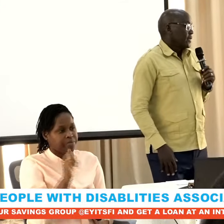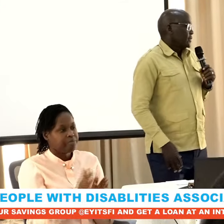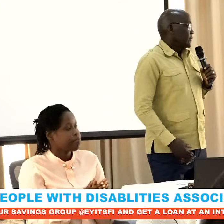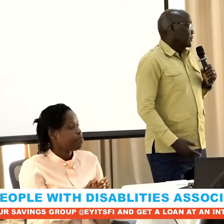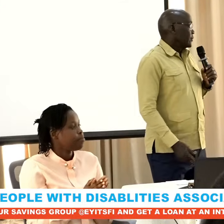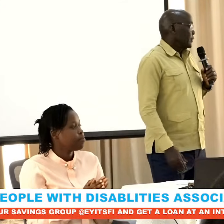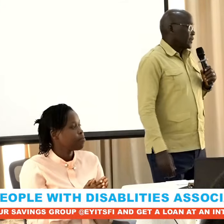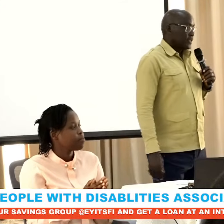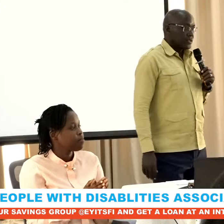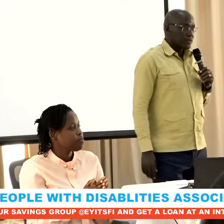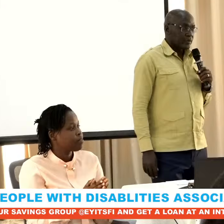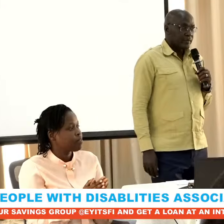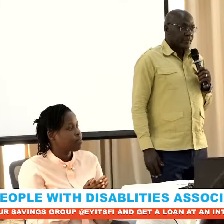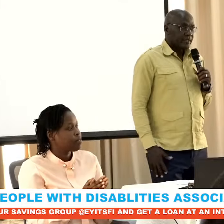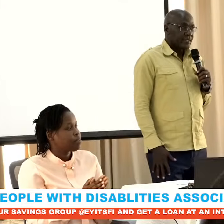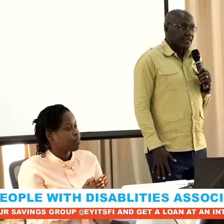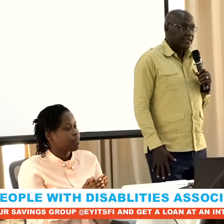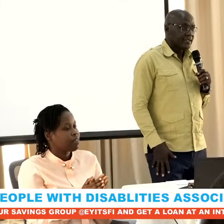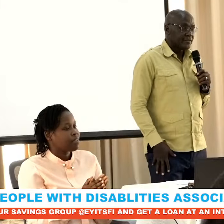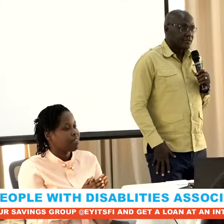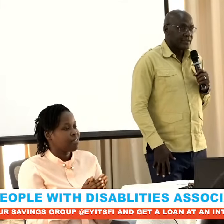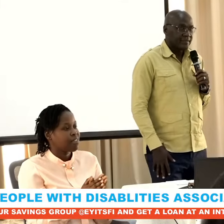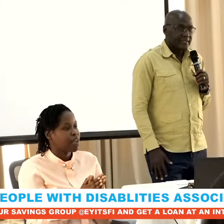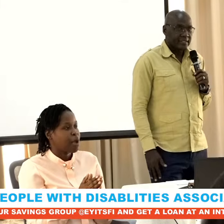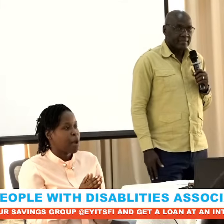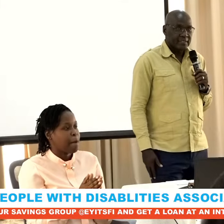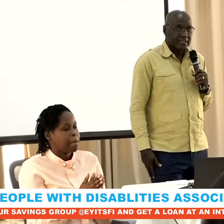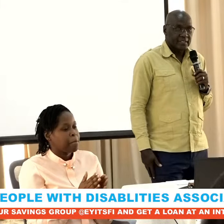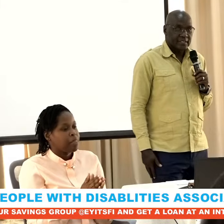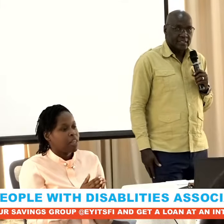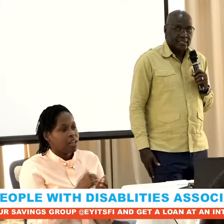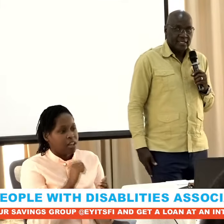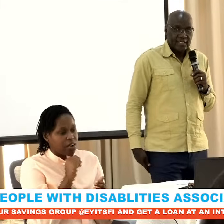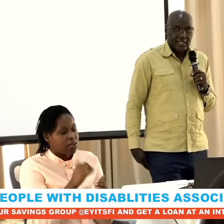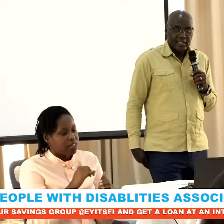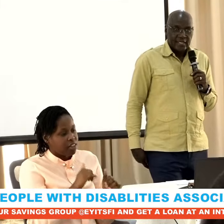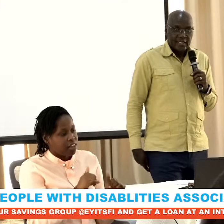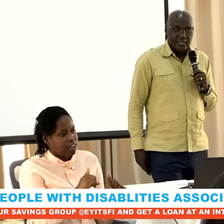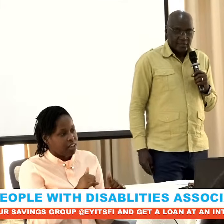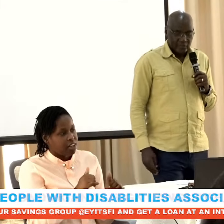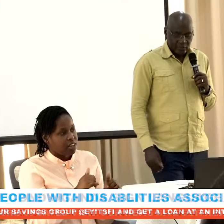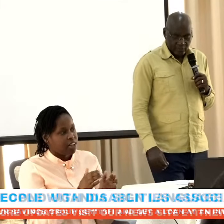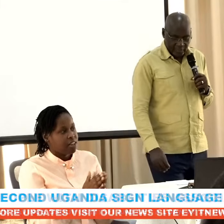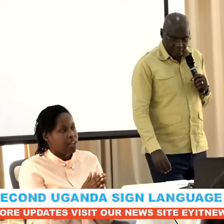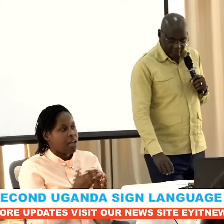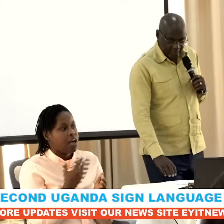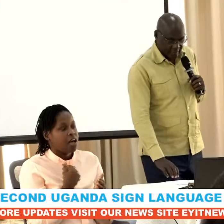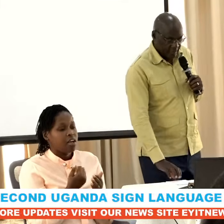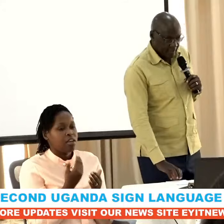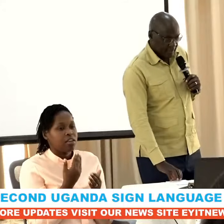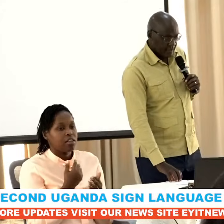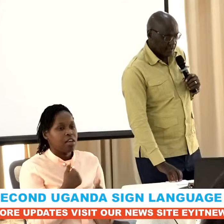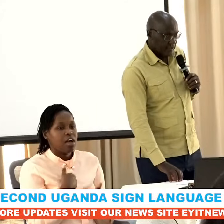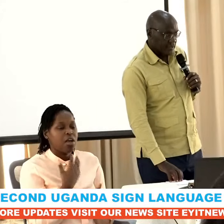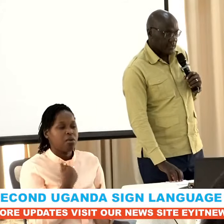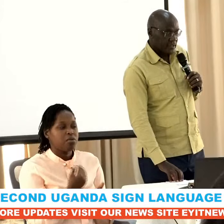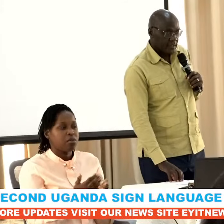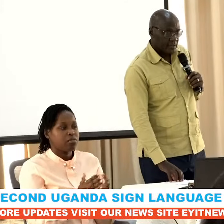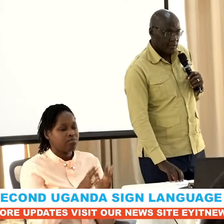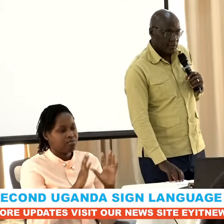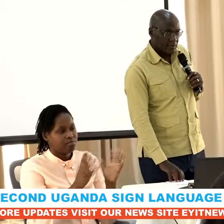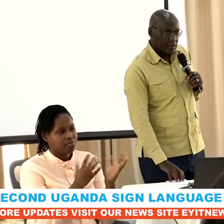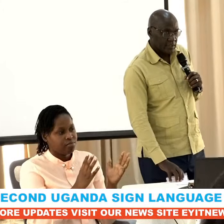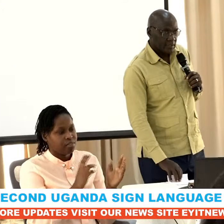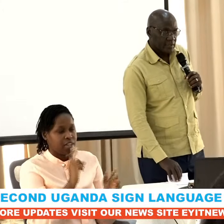She has gone to communicate, probably, to deliver us a message. And I want to congratulate the